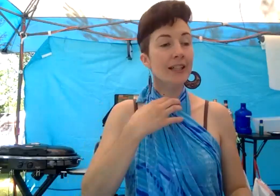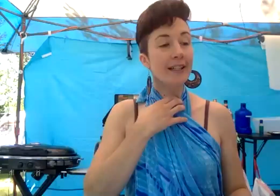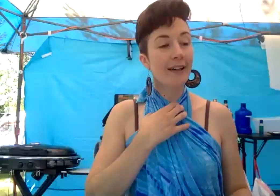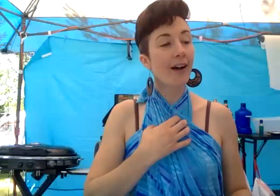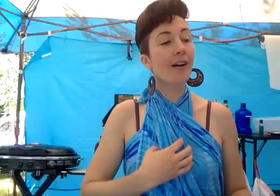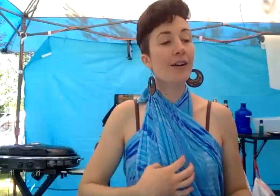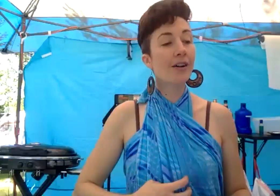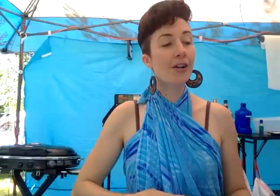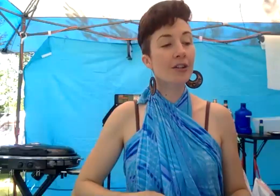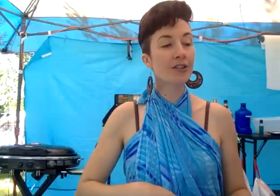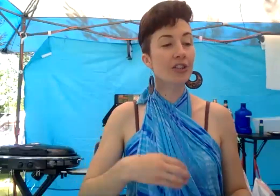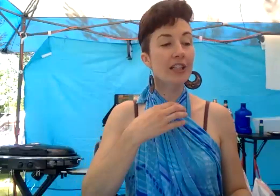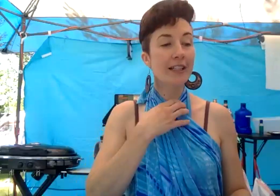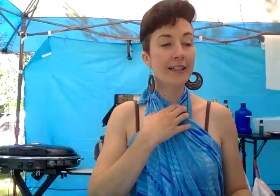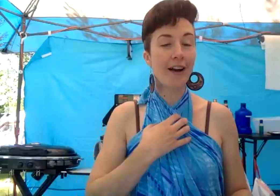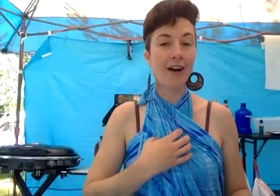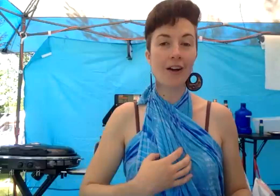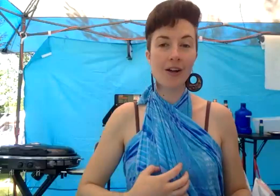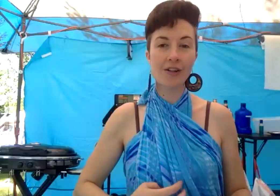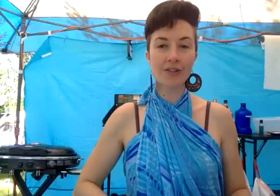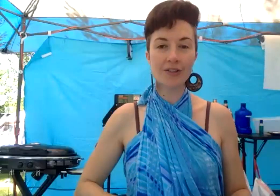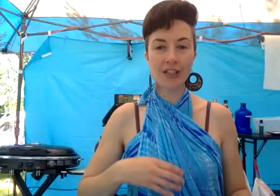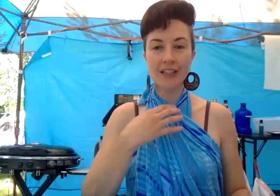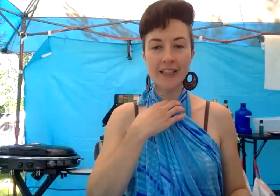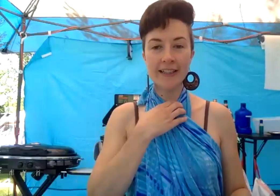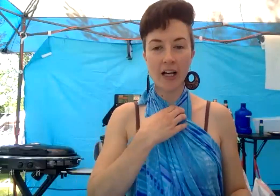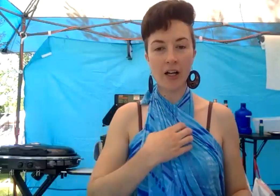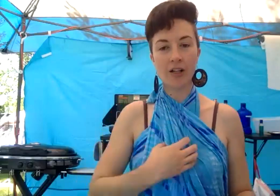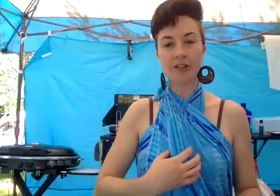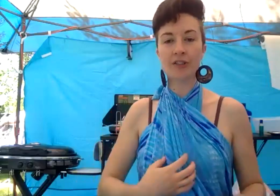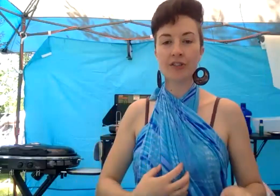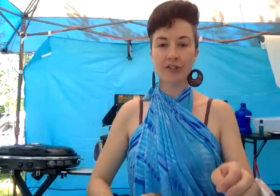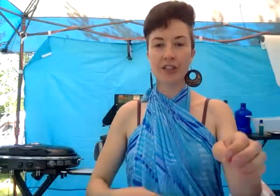hungry, hungry, hungry, hungry.